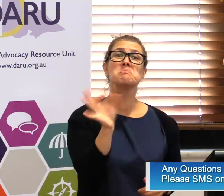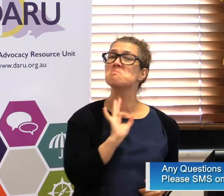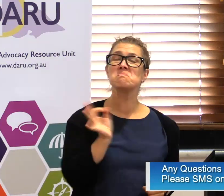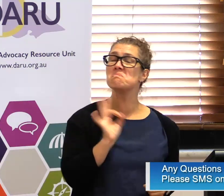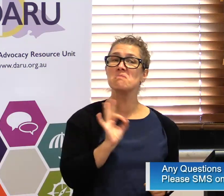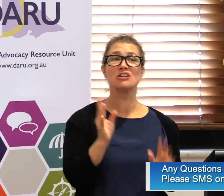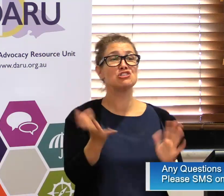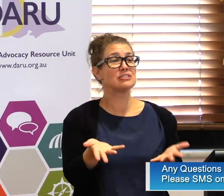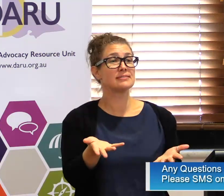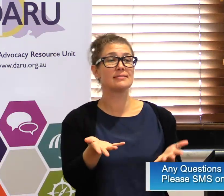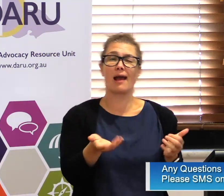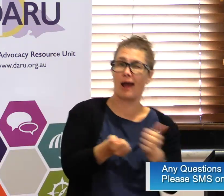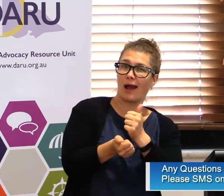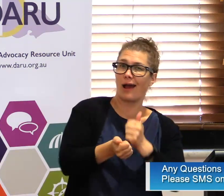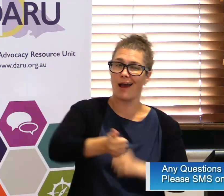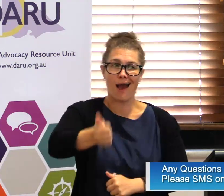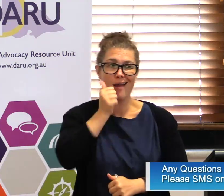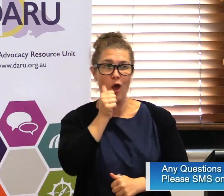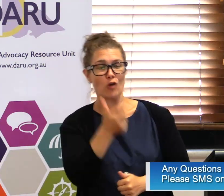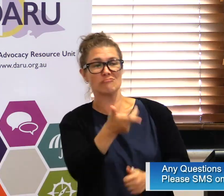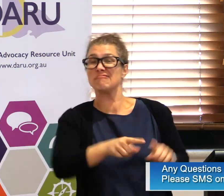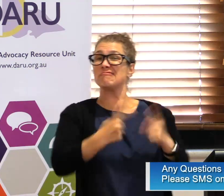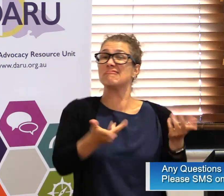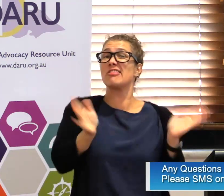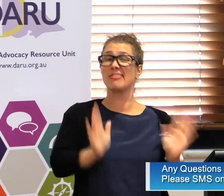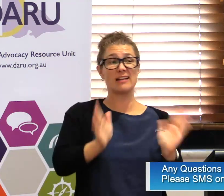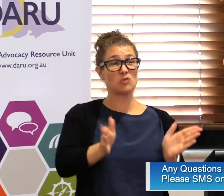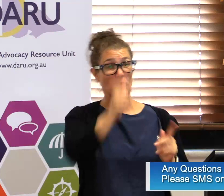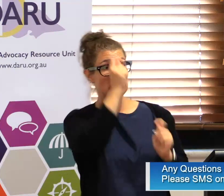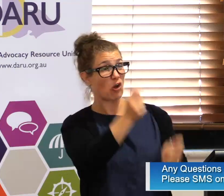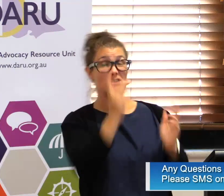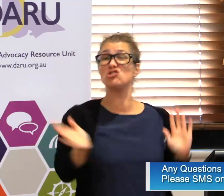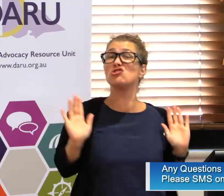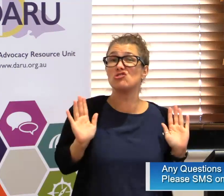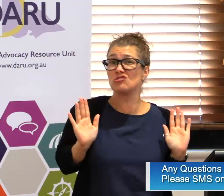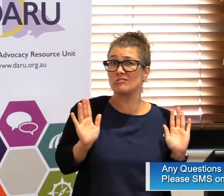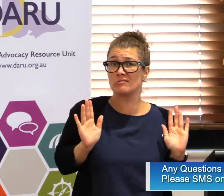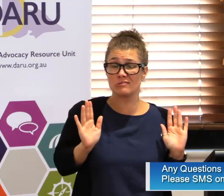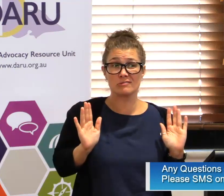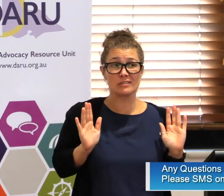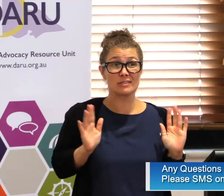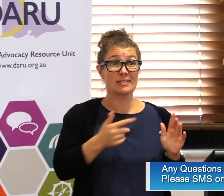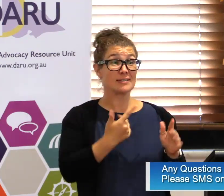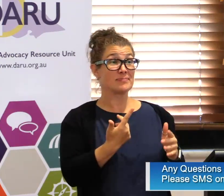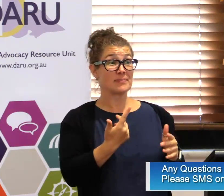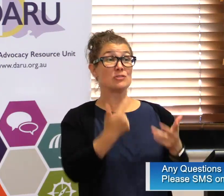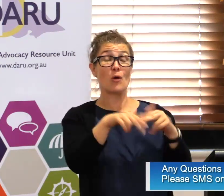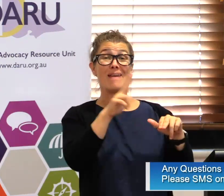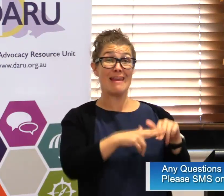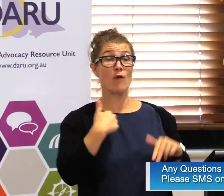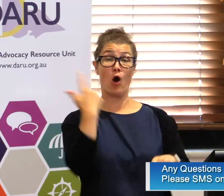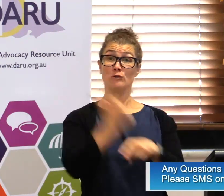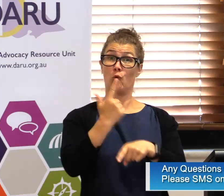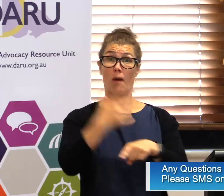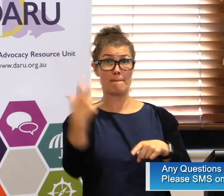of a nod and a wink to kind of go, look, you just need to acknowledge the fact he's not going to talk, he's not going to hear you unless you're looking at him.